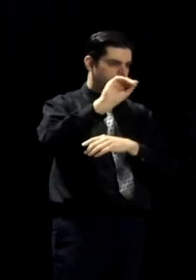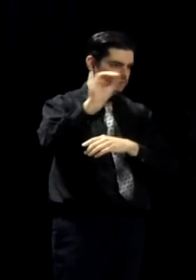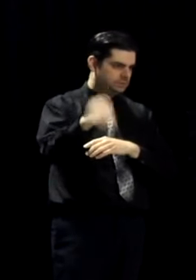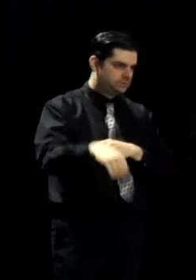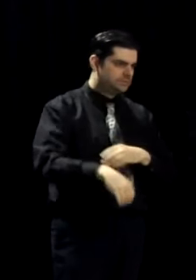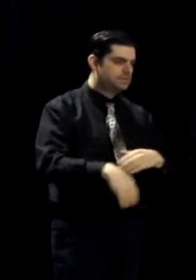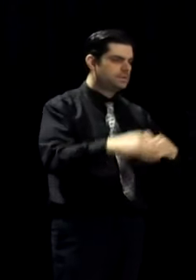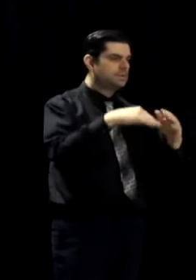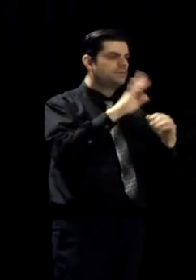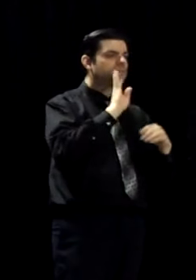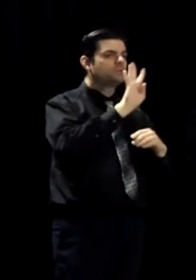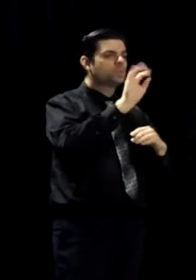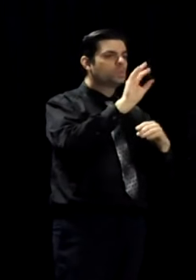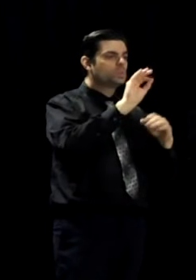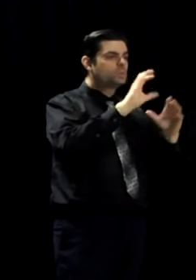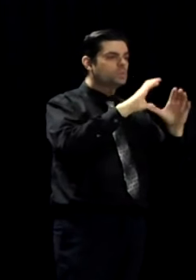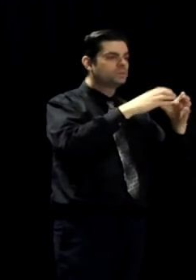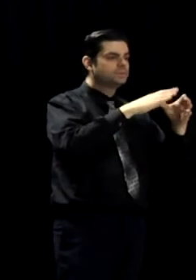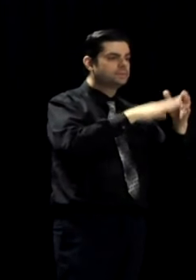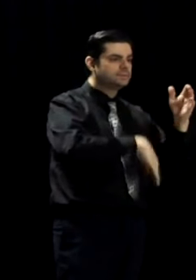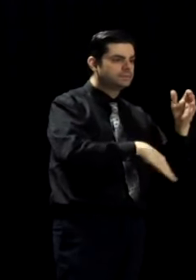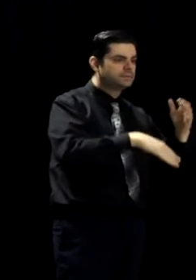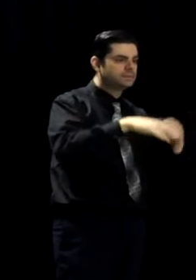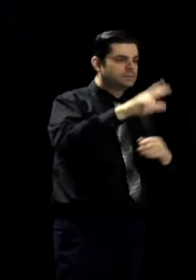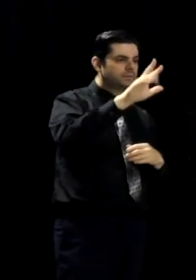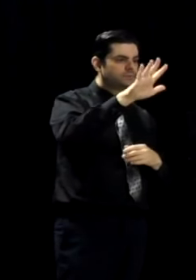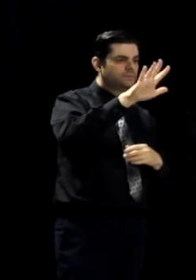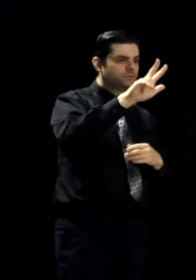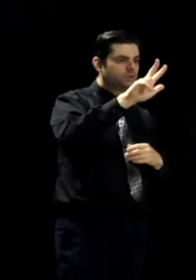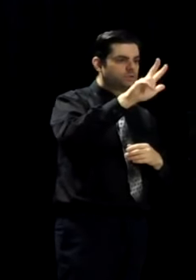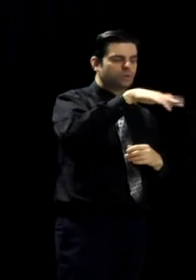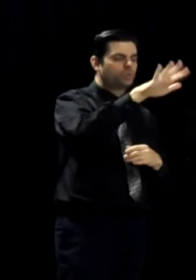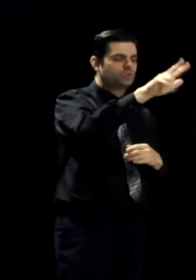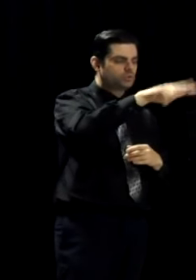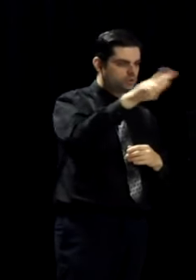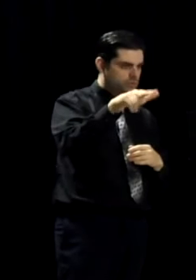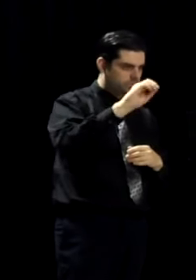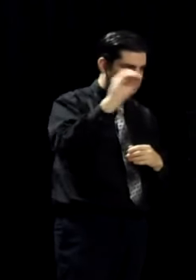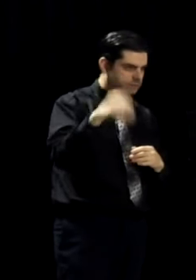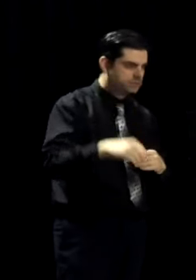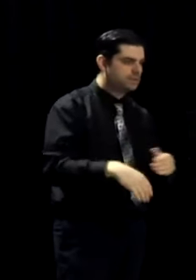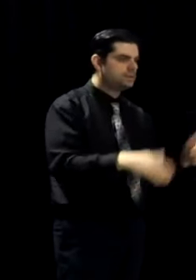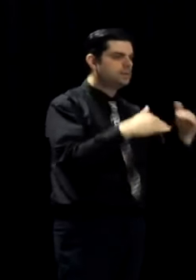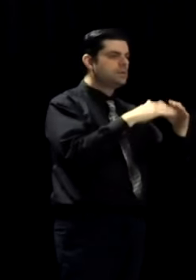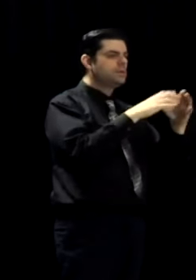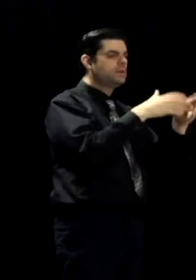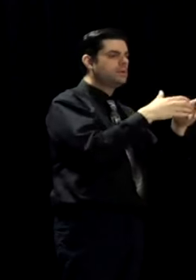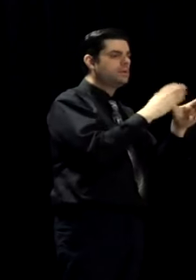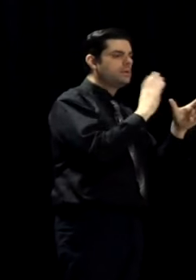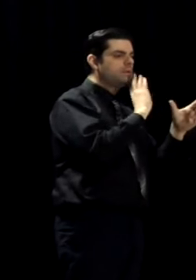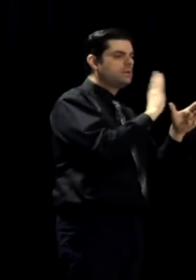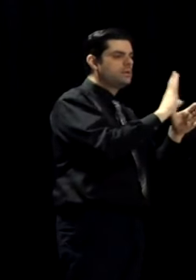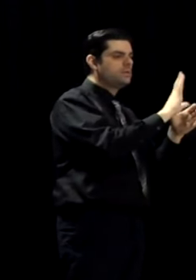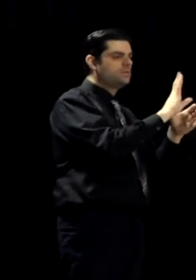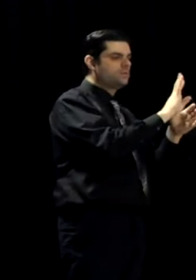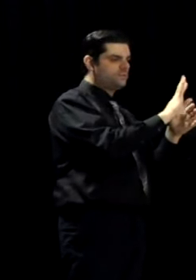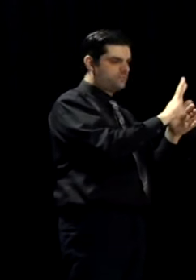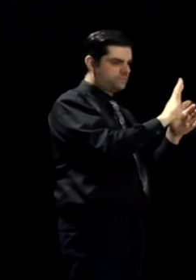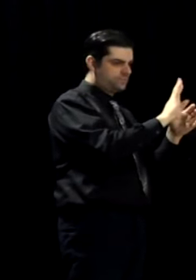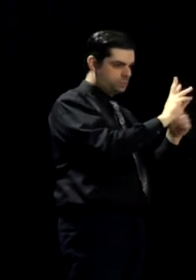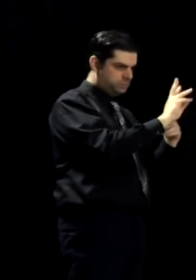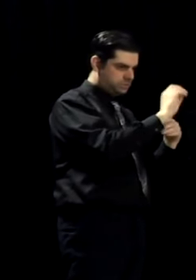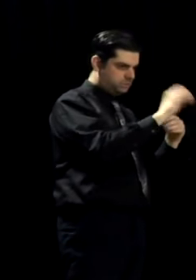250 people have recovered, 261 active. Town of Clay, 92 total cases, 69 recoveries, 23